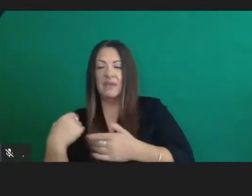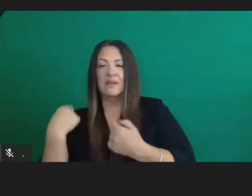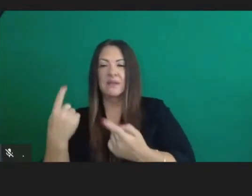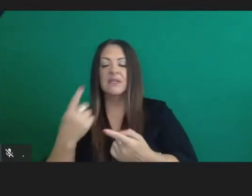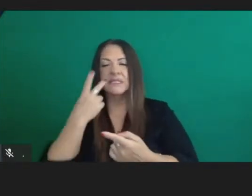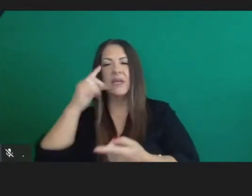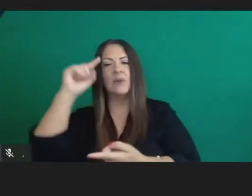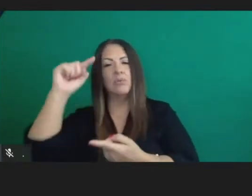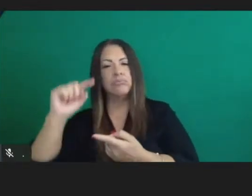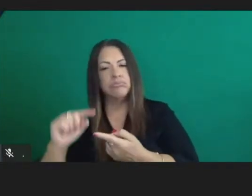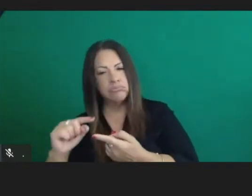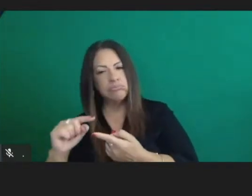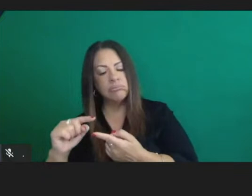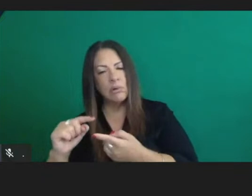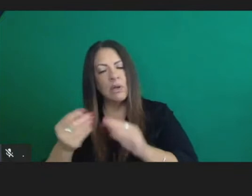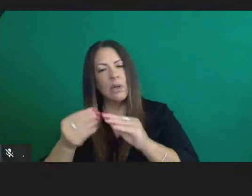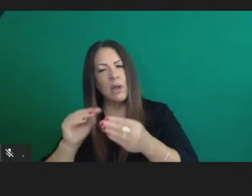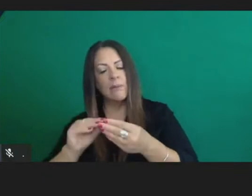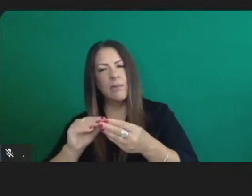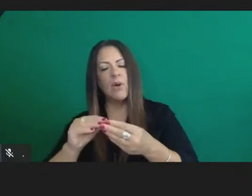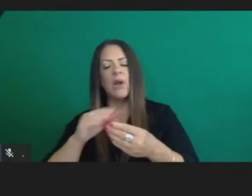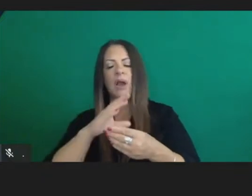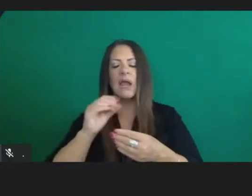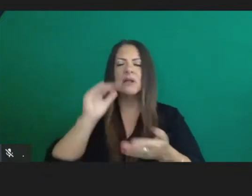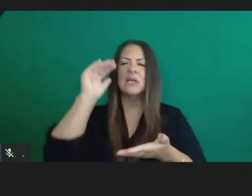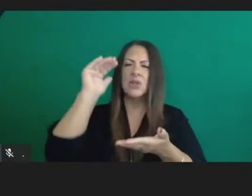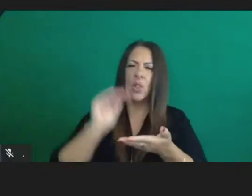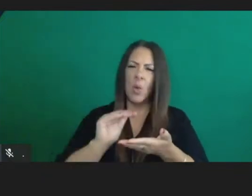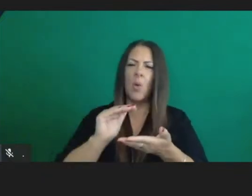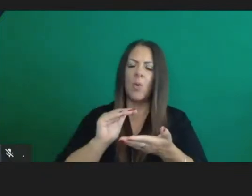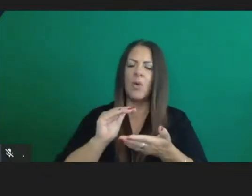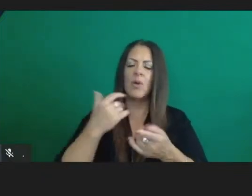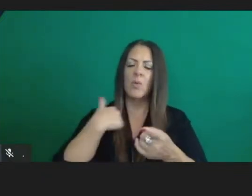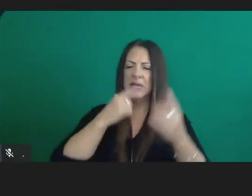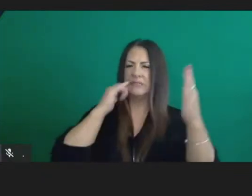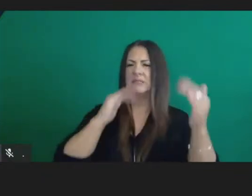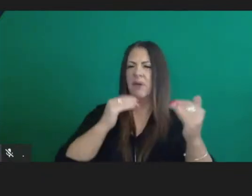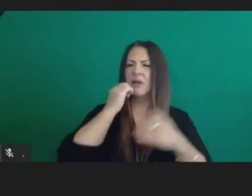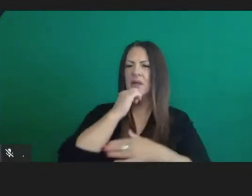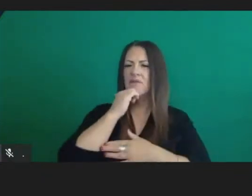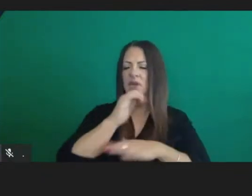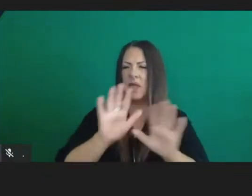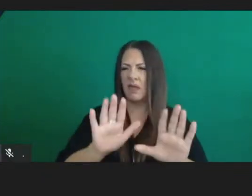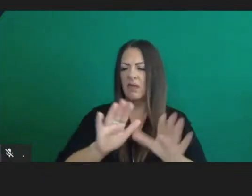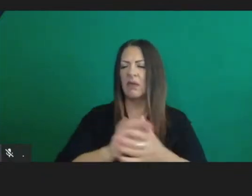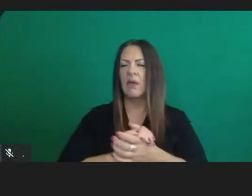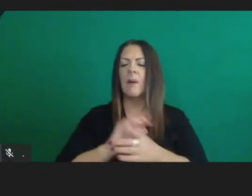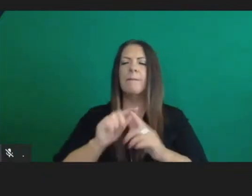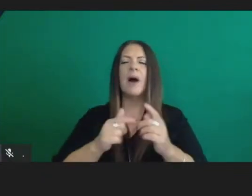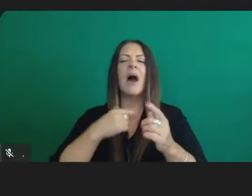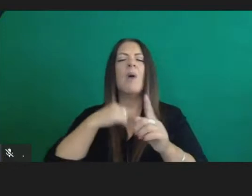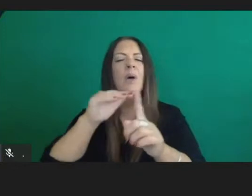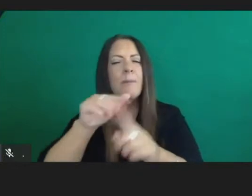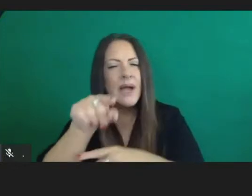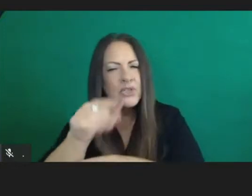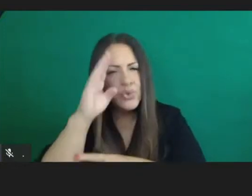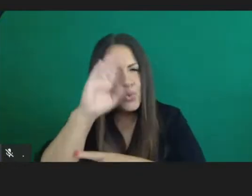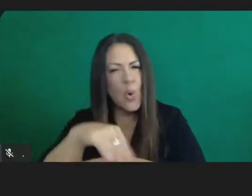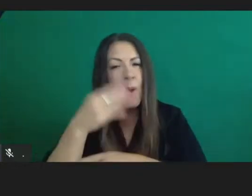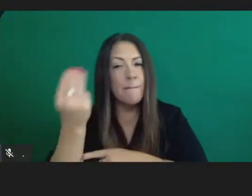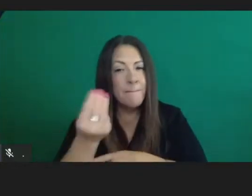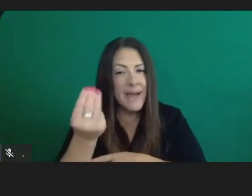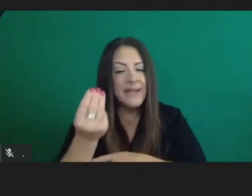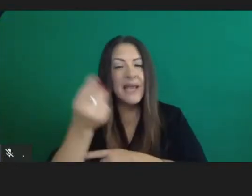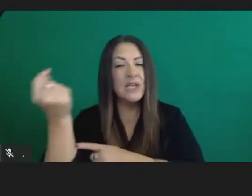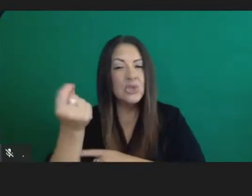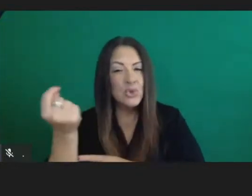a much lower expected number on a day-to-day basis. But then I'll remind you that usually Monday and Tuesdays, we